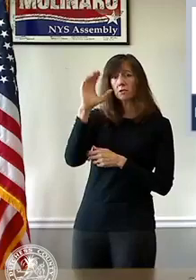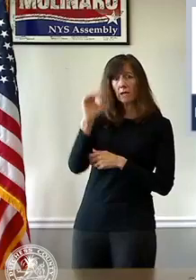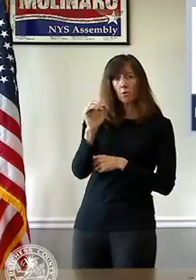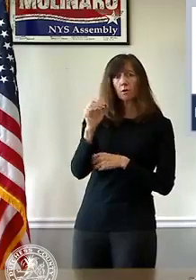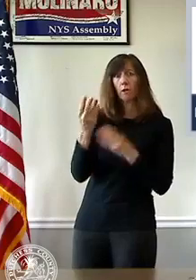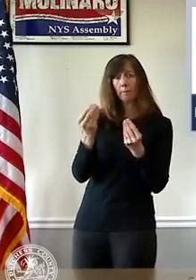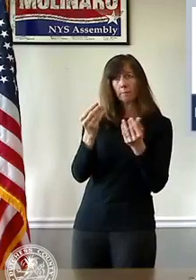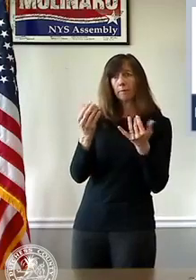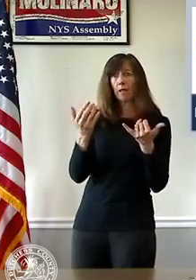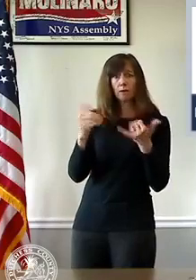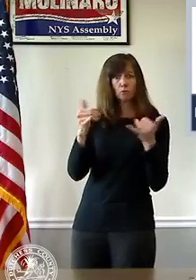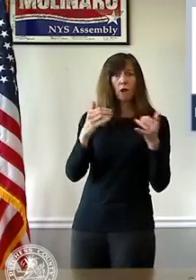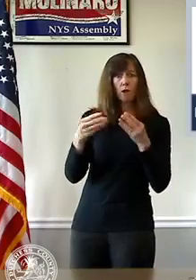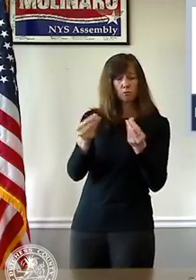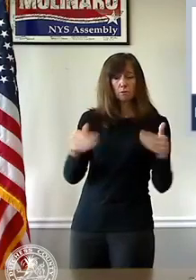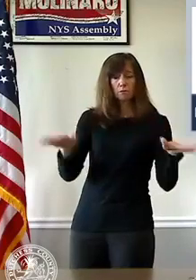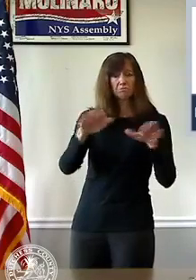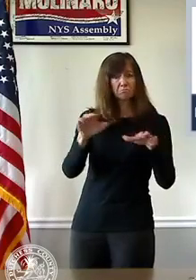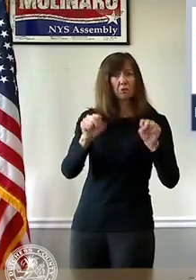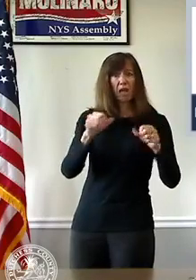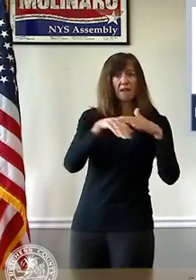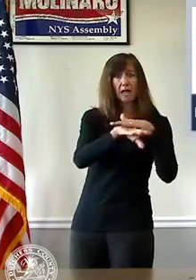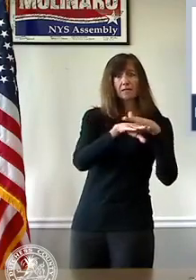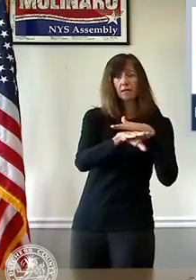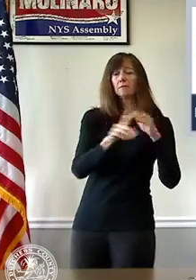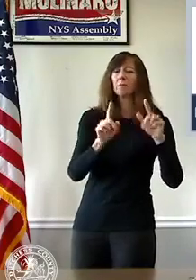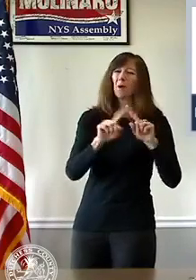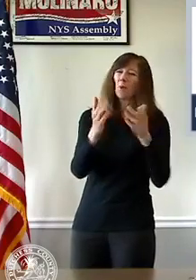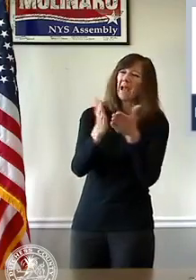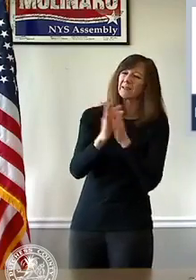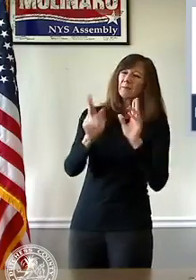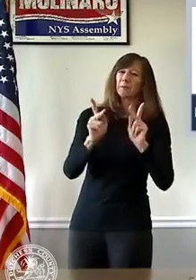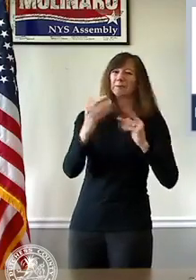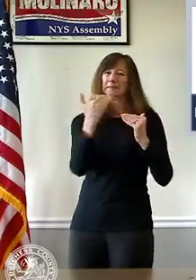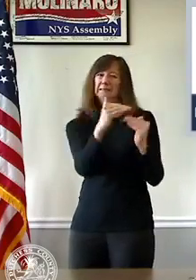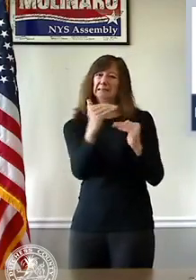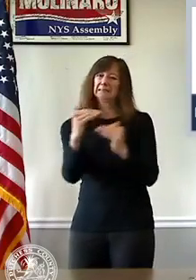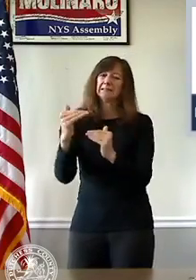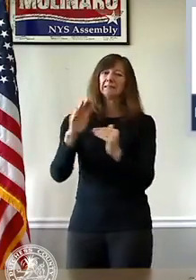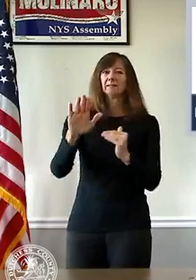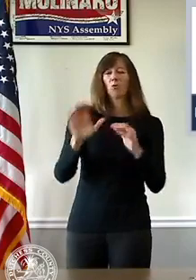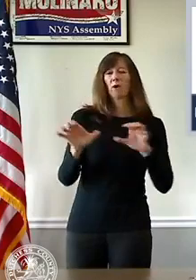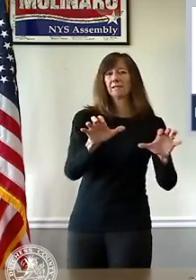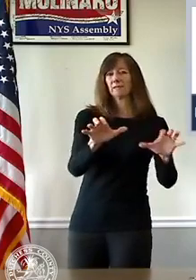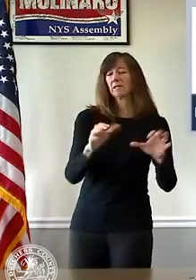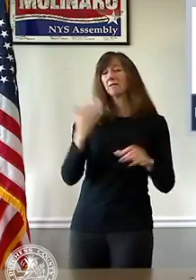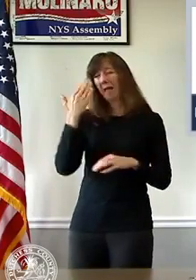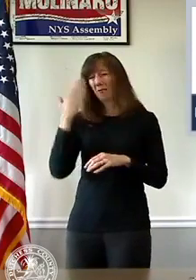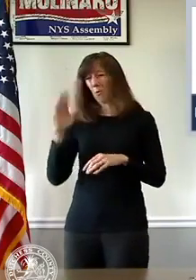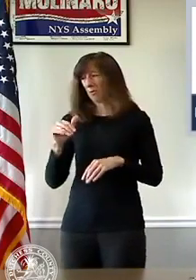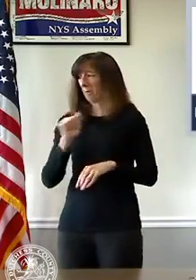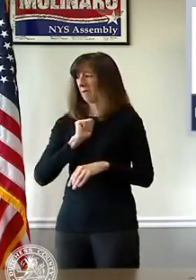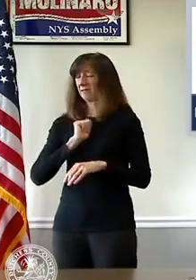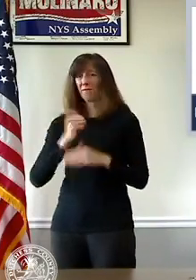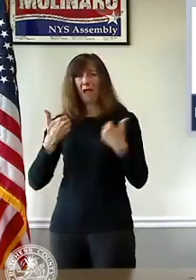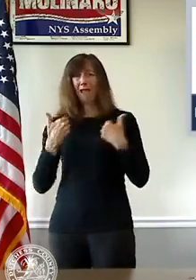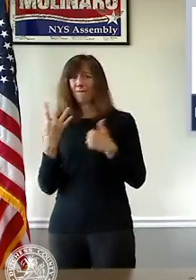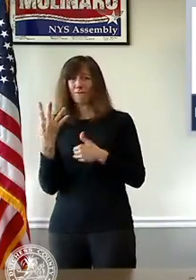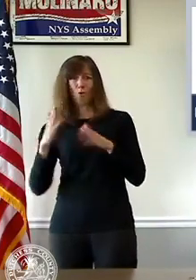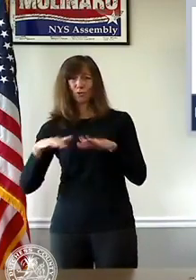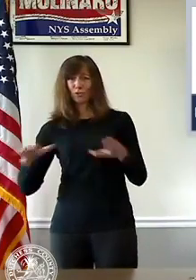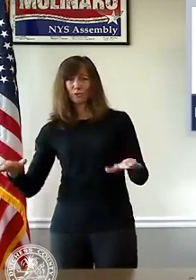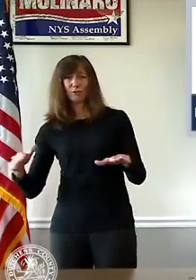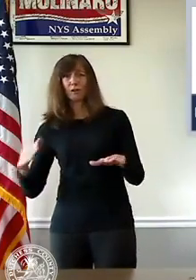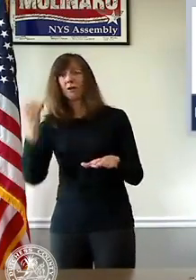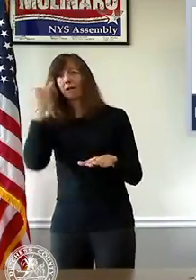We're asking people to minimize some of that activity. But I have 4 kids. Taking them to a park and having